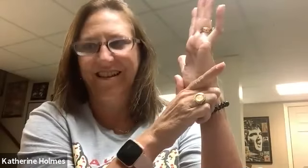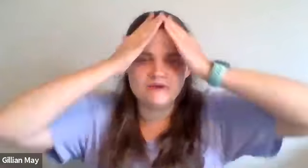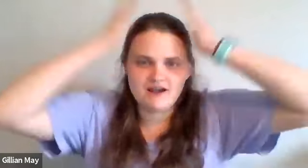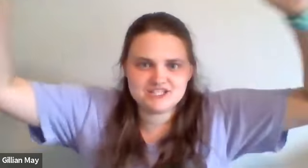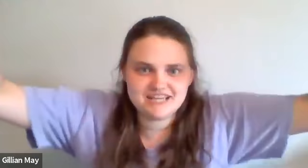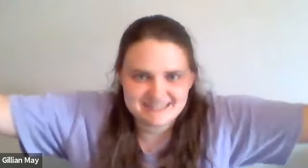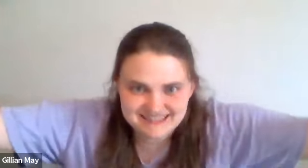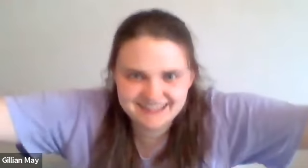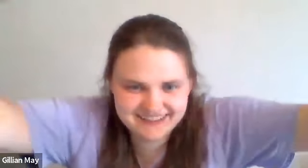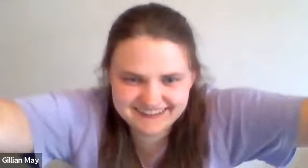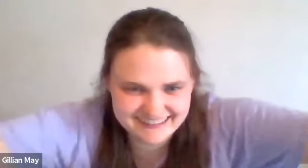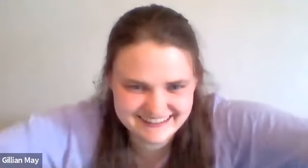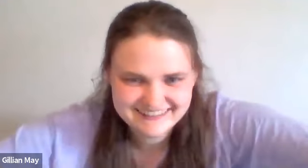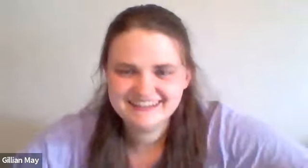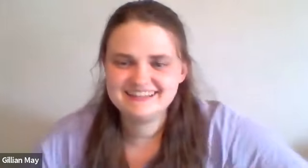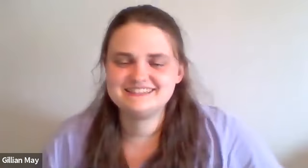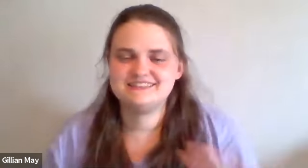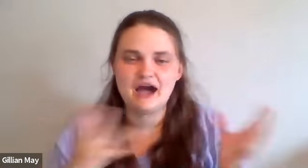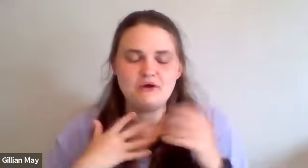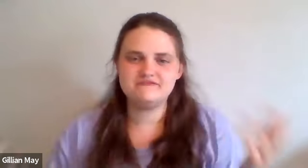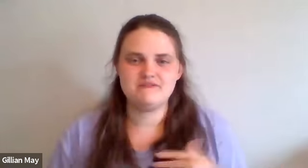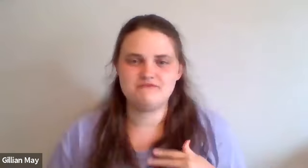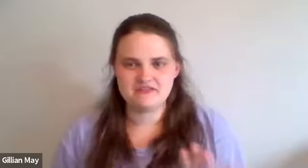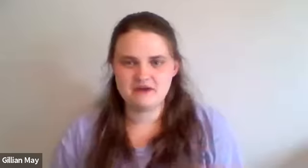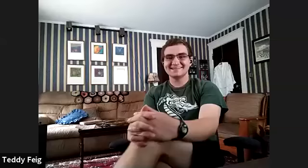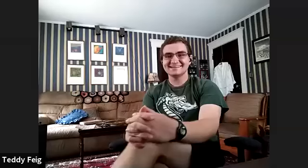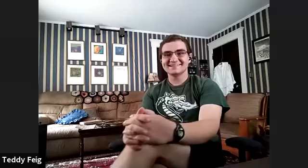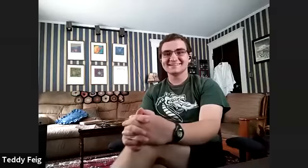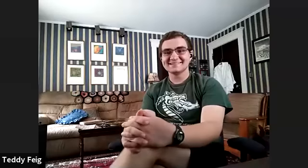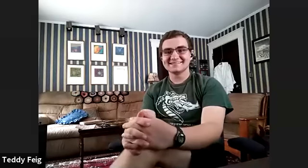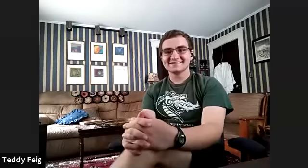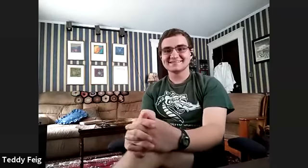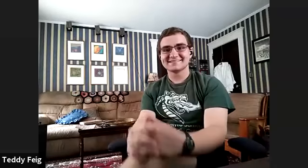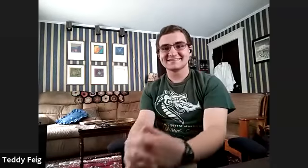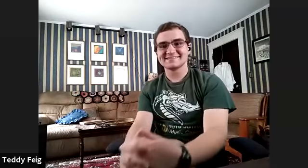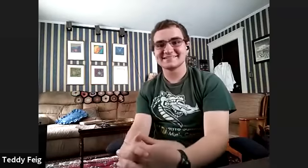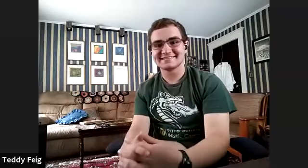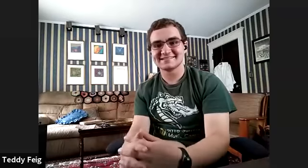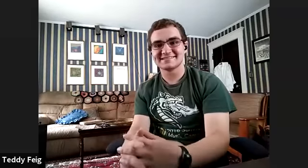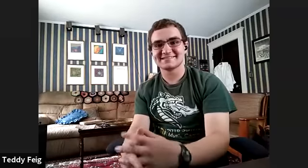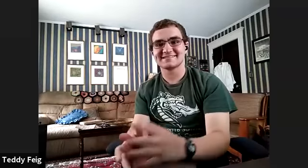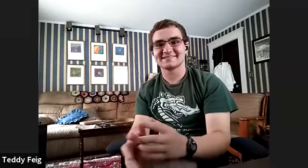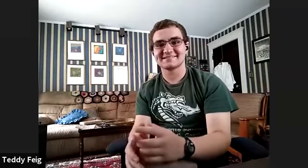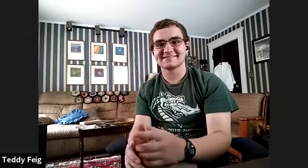oh my gosh, yes. Because I would have never gotten that one. So but yes, so lawyer.